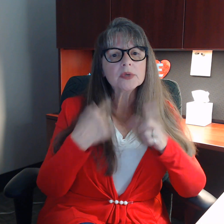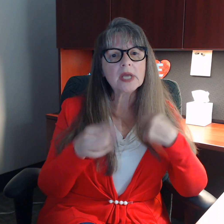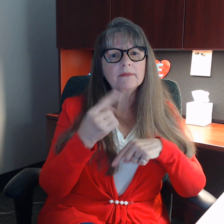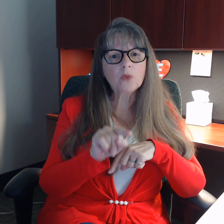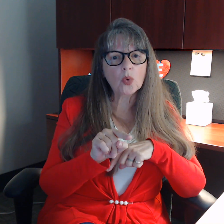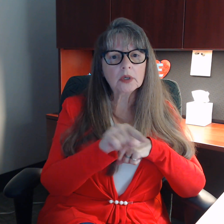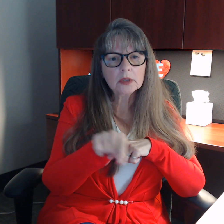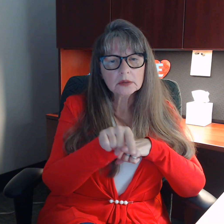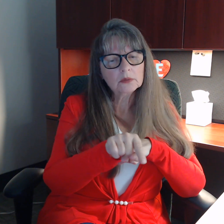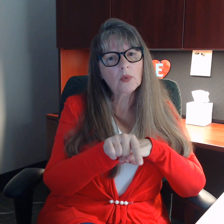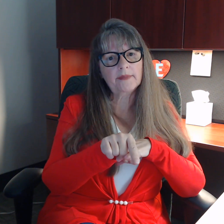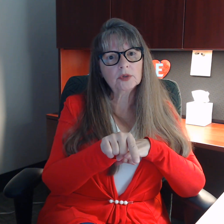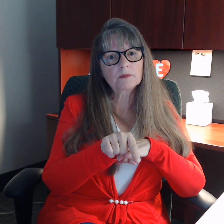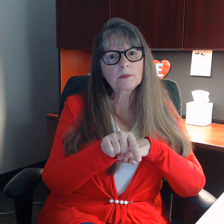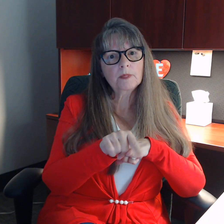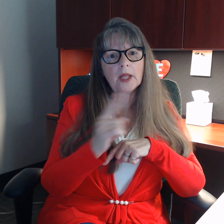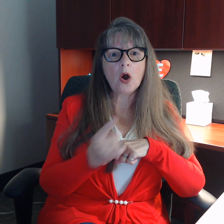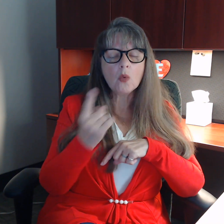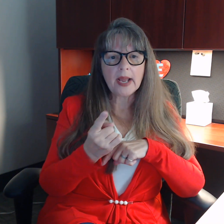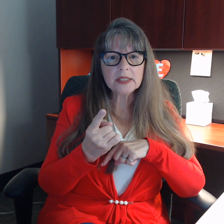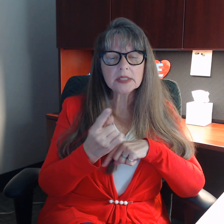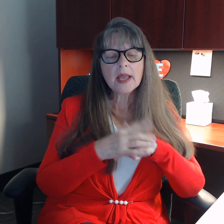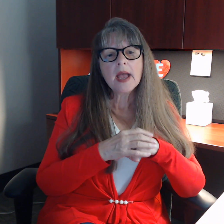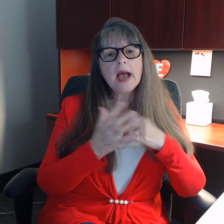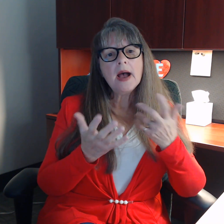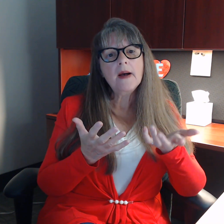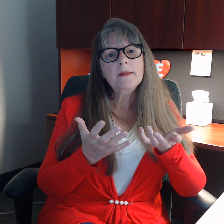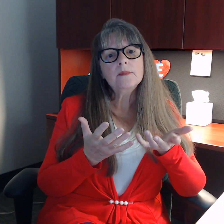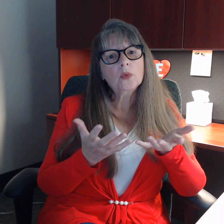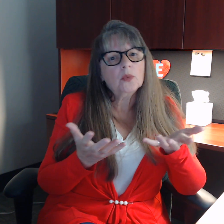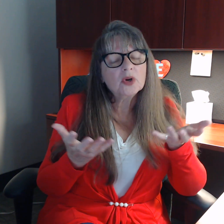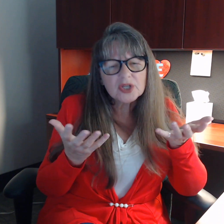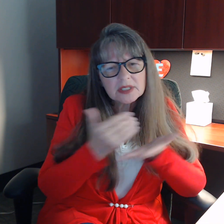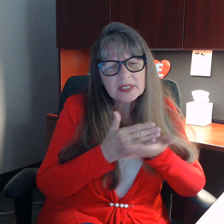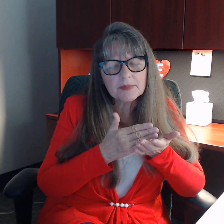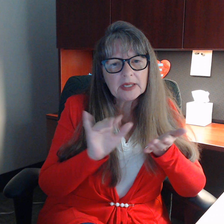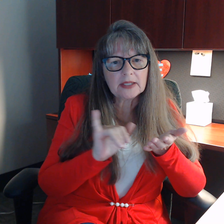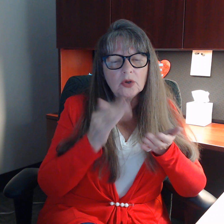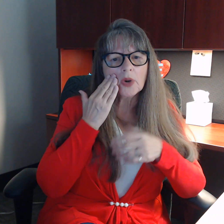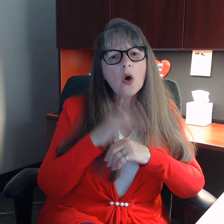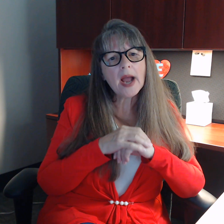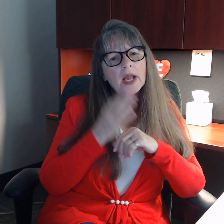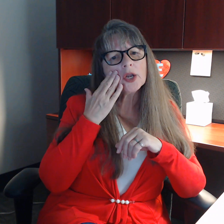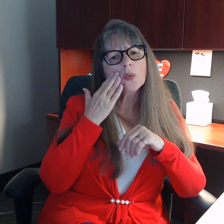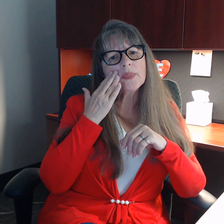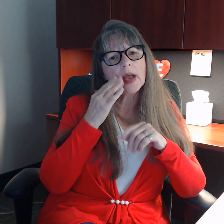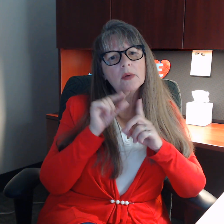sign for whatever, like always, or just something like that. You go, oh, I know what that